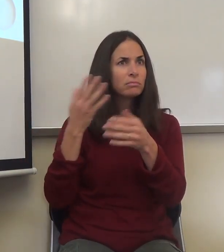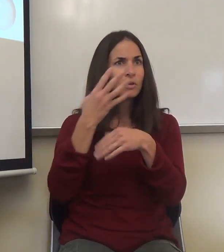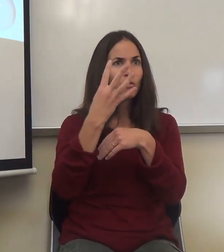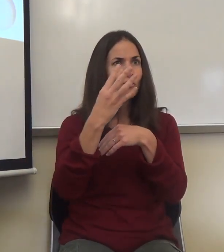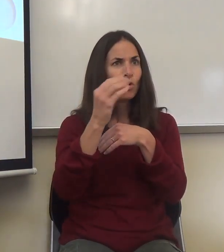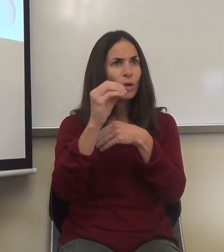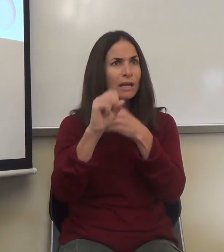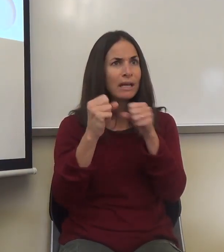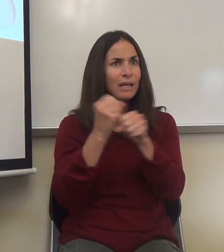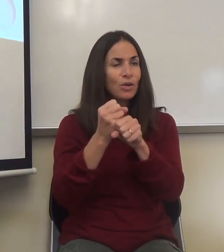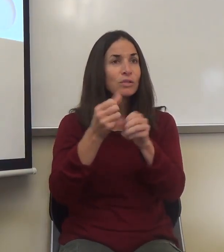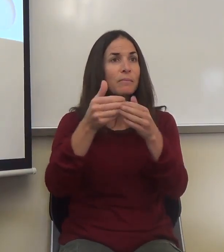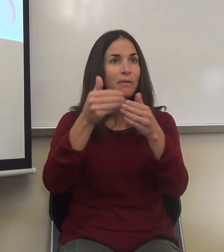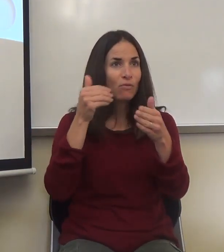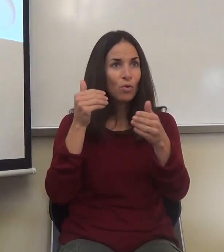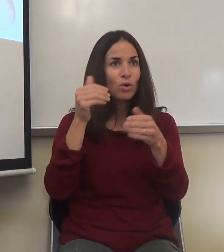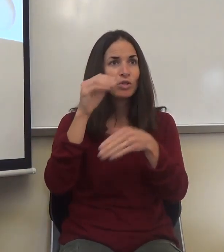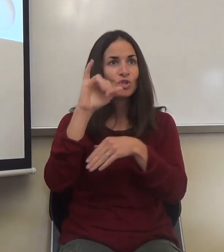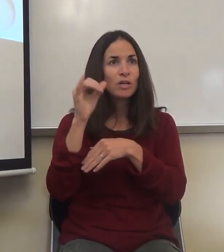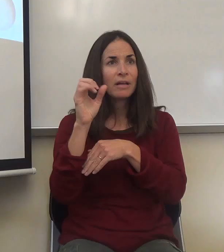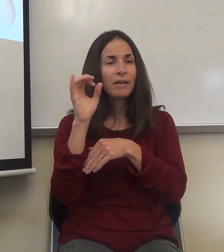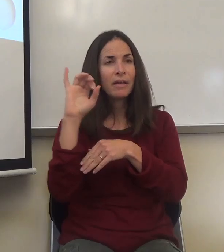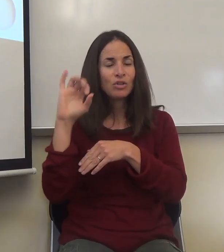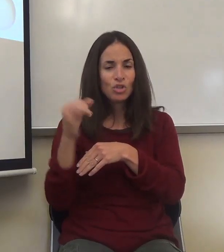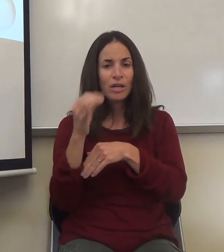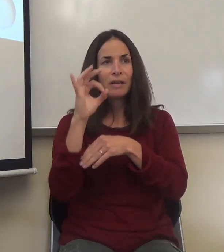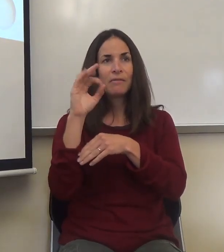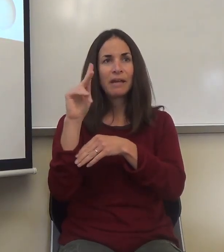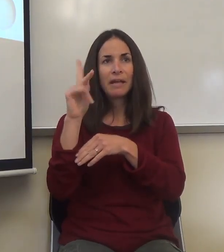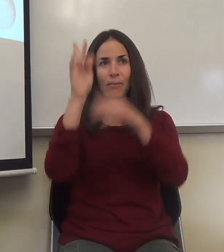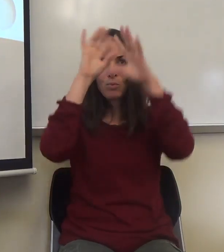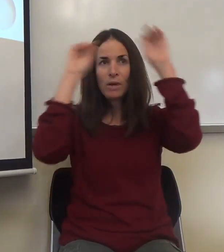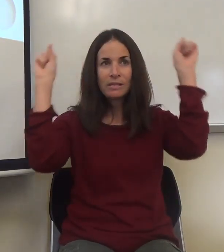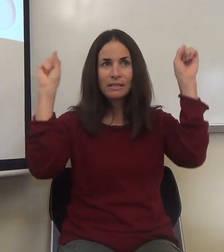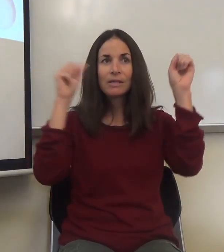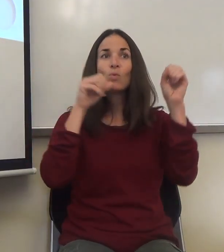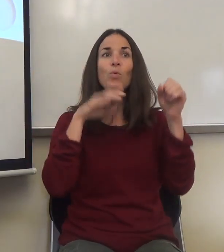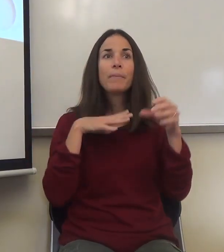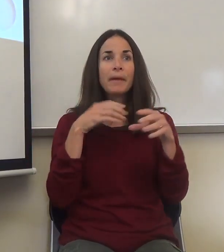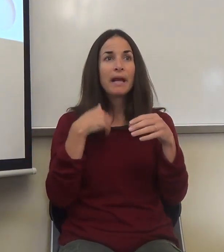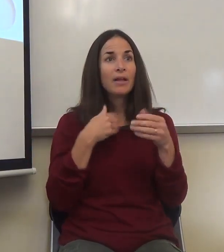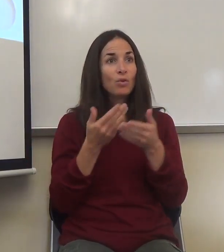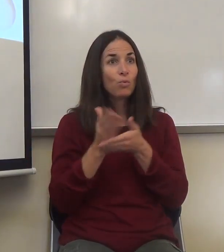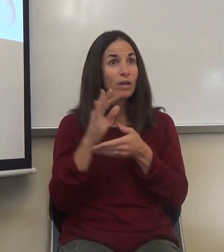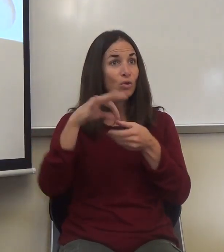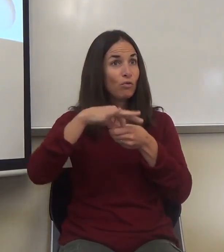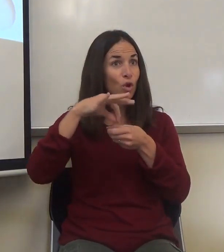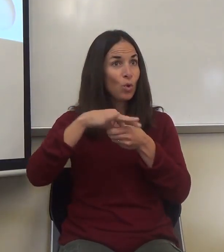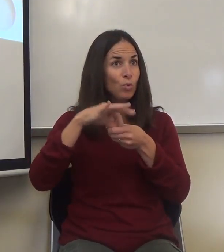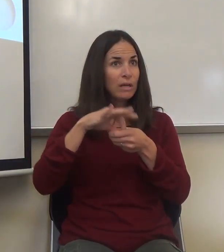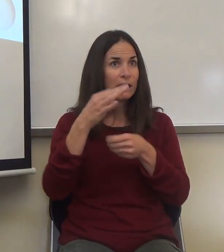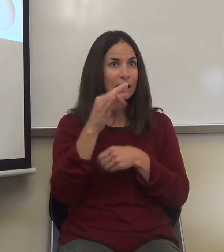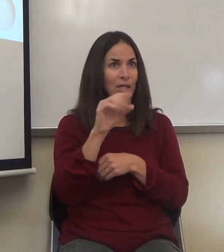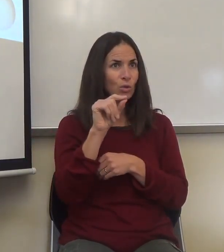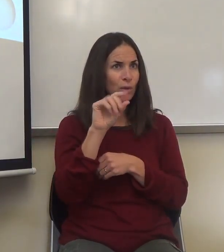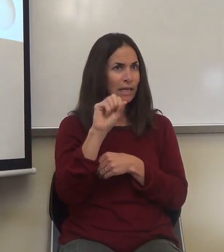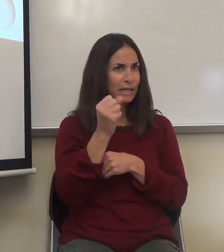1920s. Yeah, when you know what I find as I get older, when you start to look at